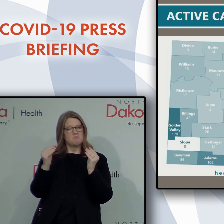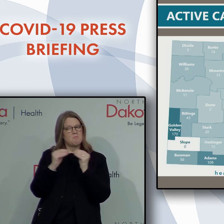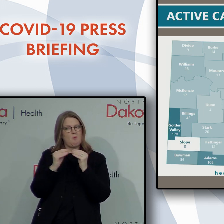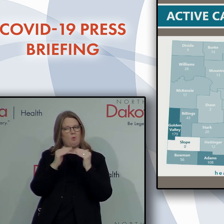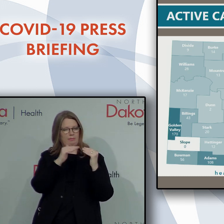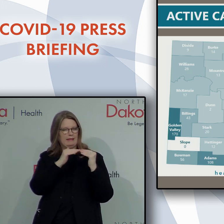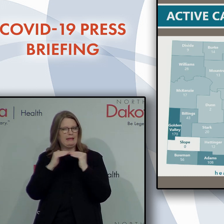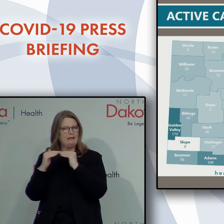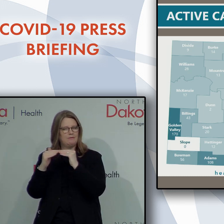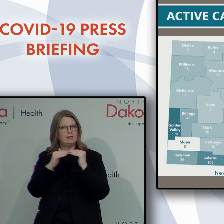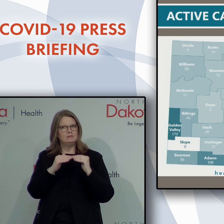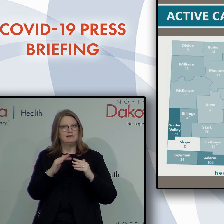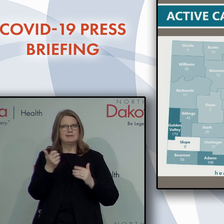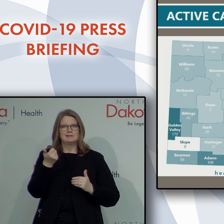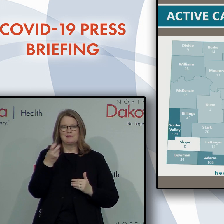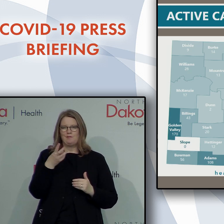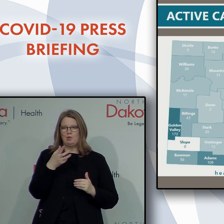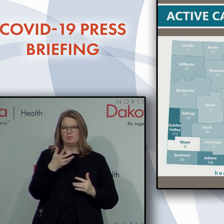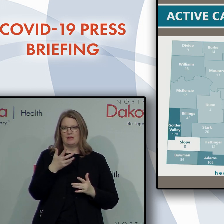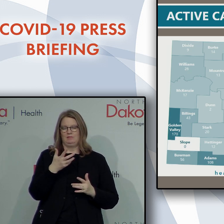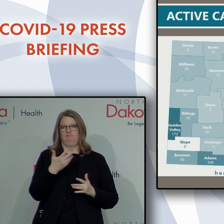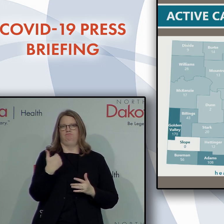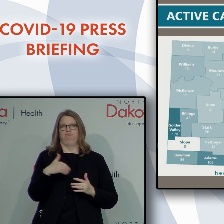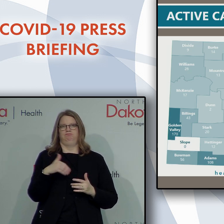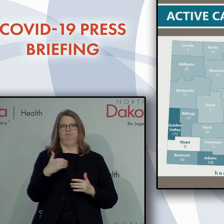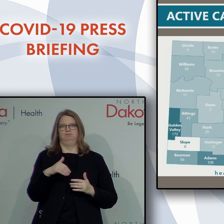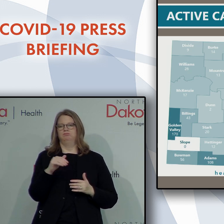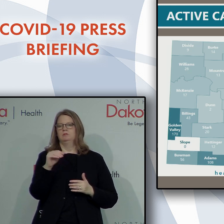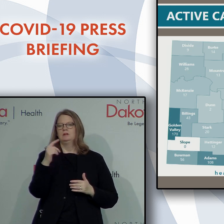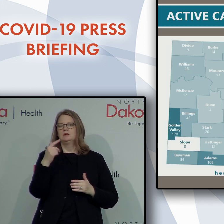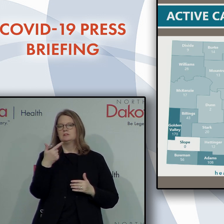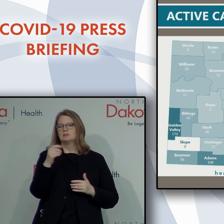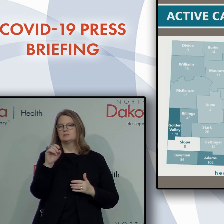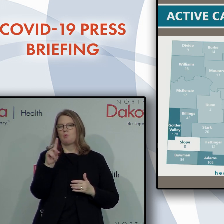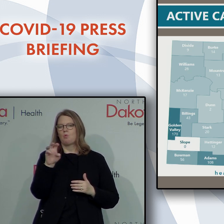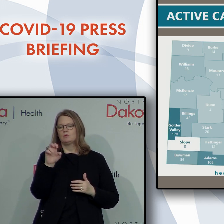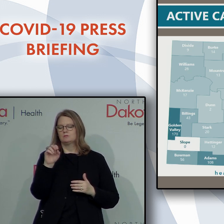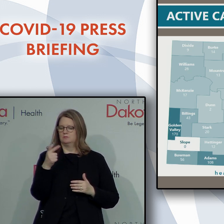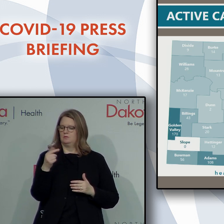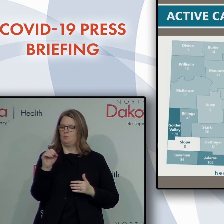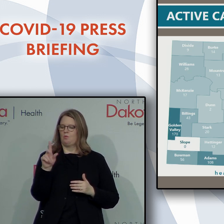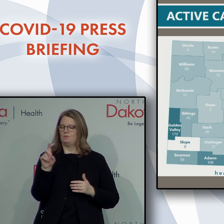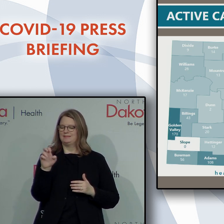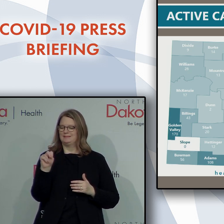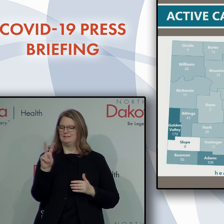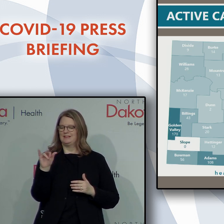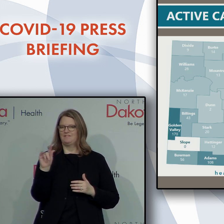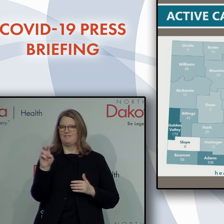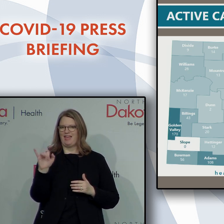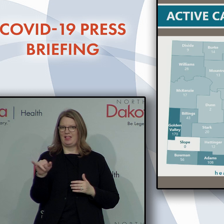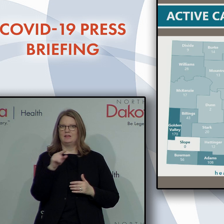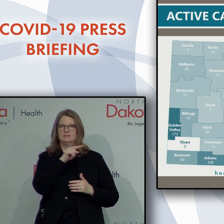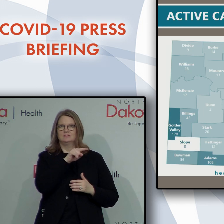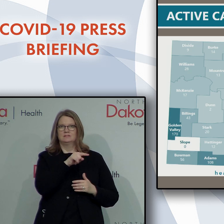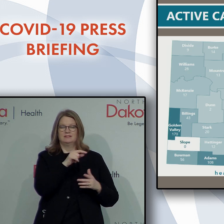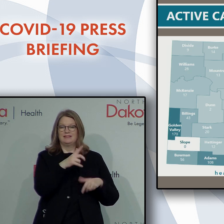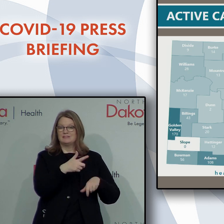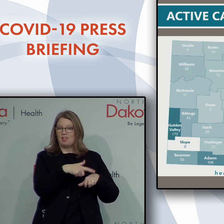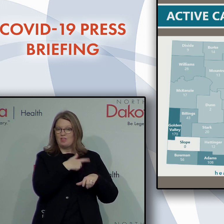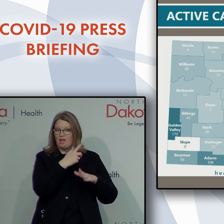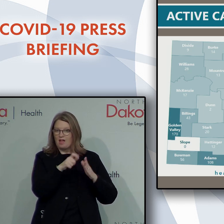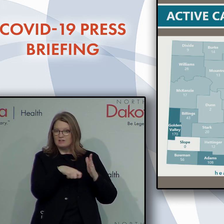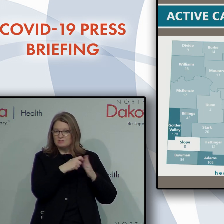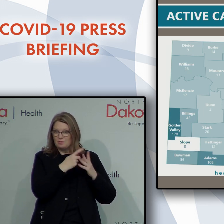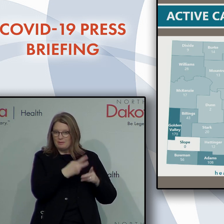a few hot spots. The Golden Valley numbers there reflect a outbreak in a long-term